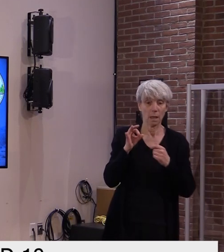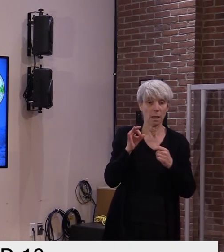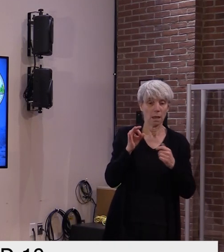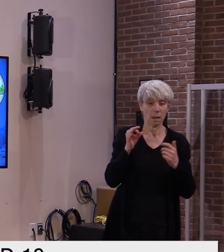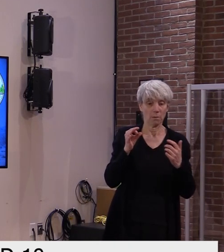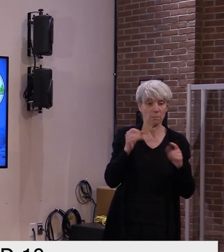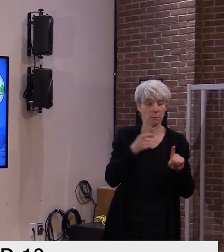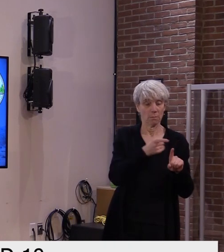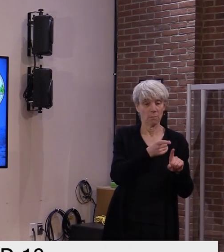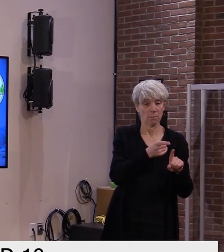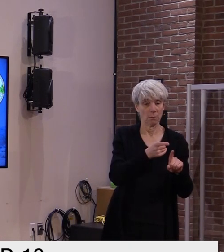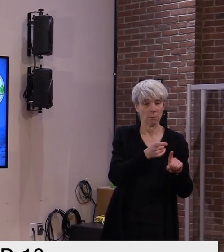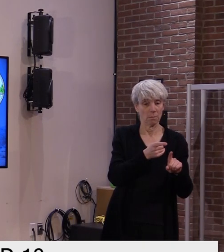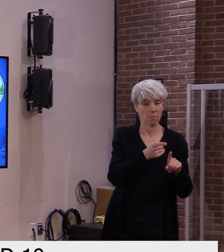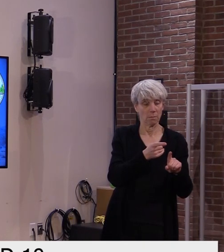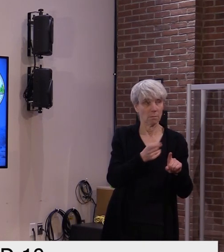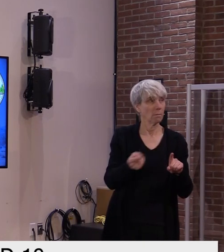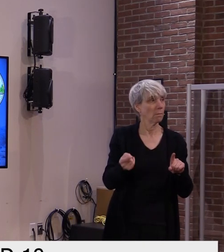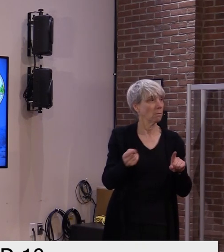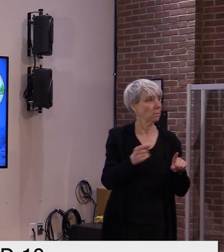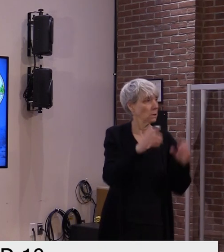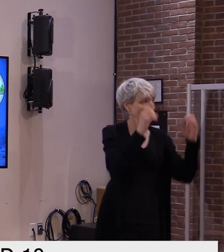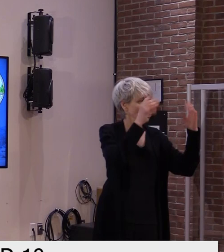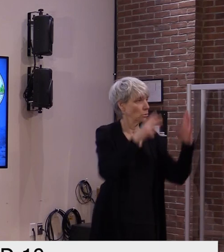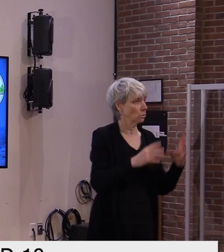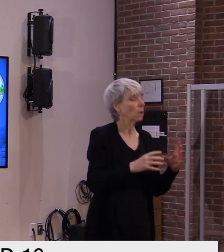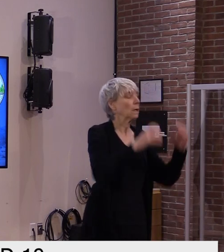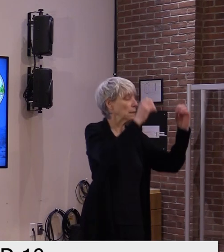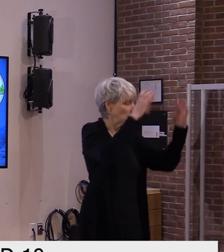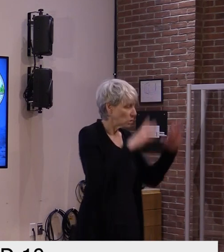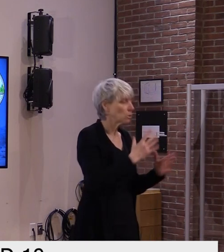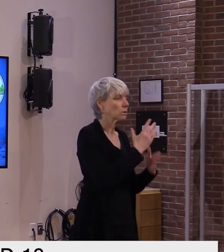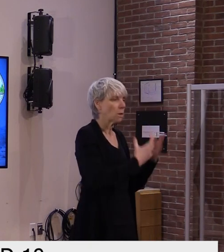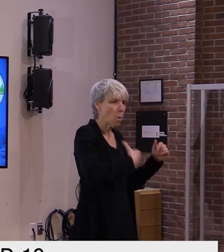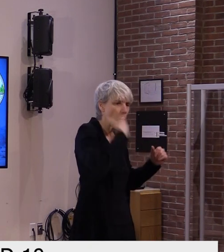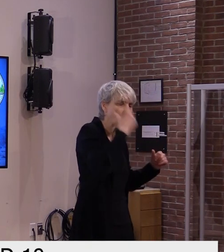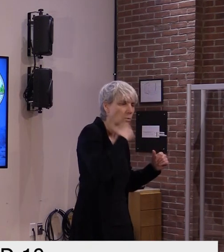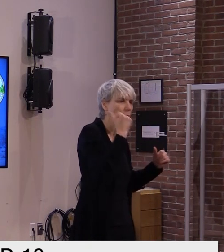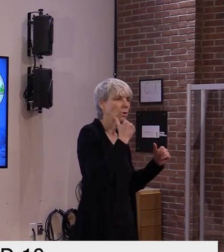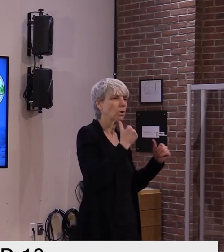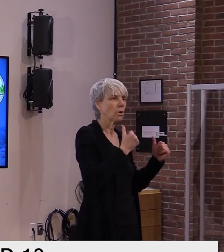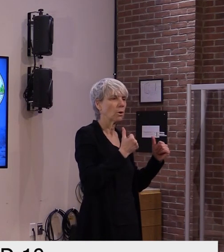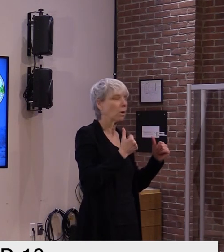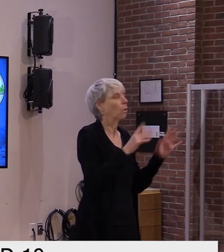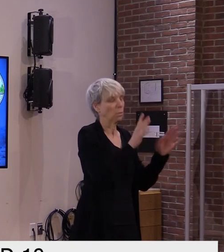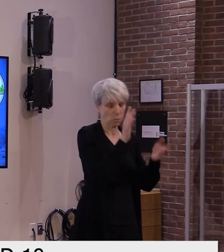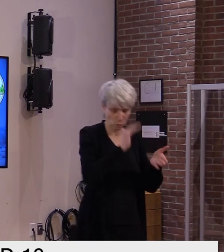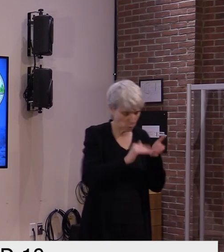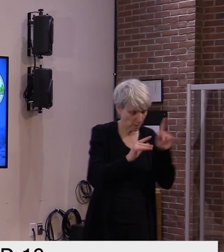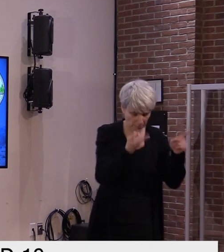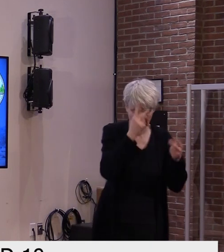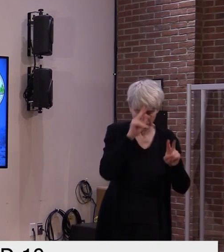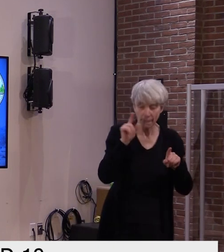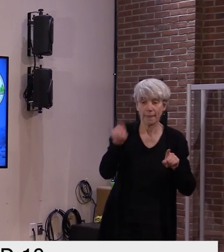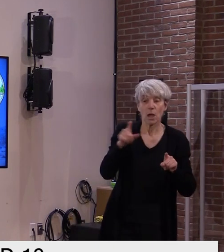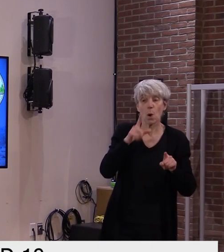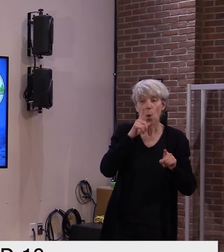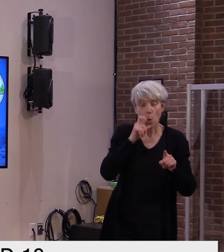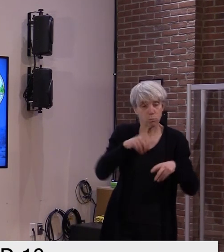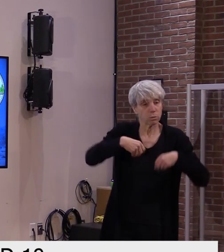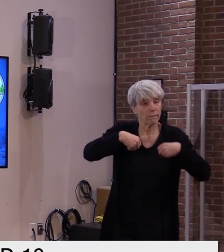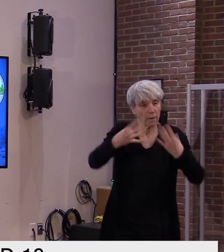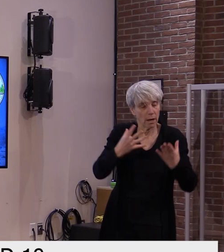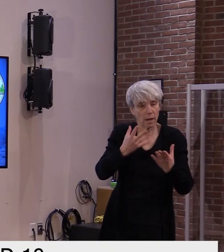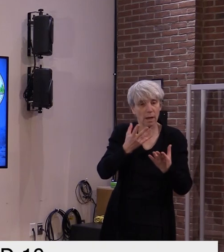because of their qualifications and it's the fact that they are providing medical services. So